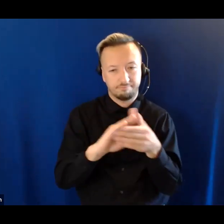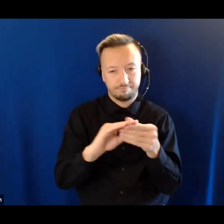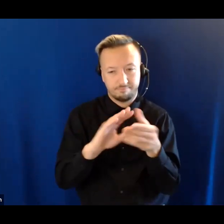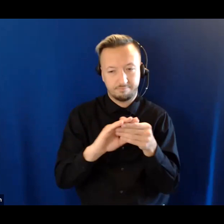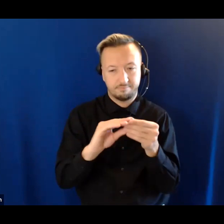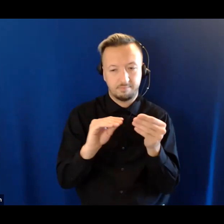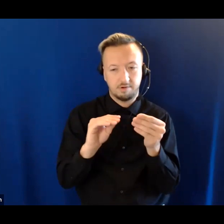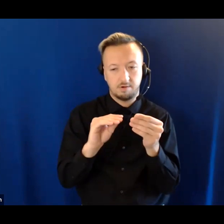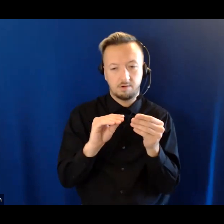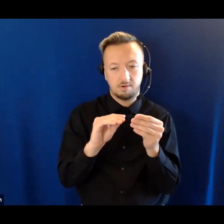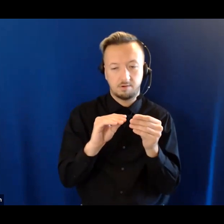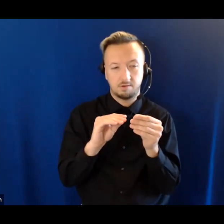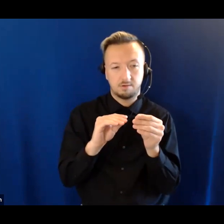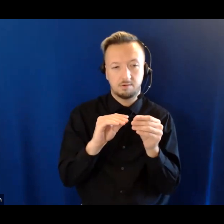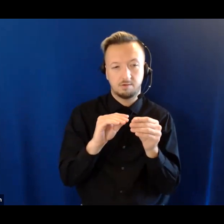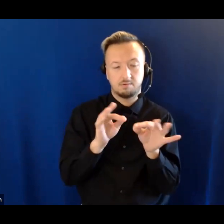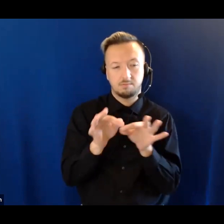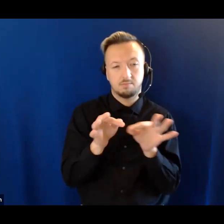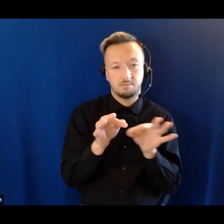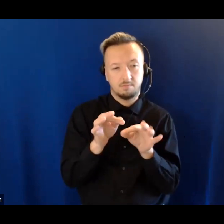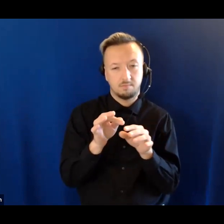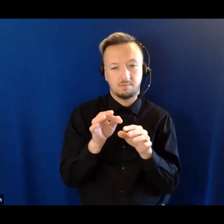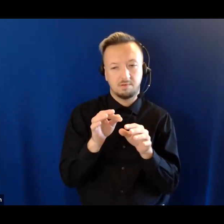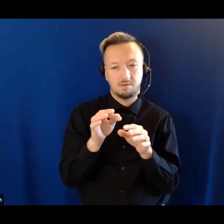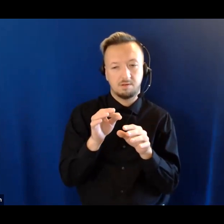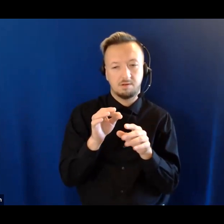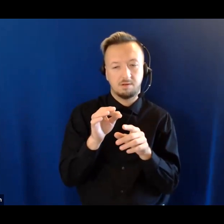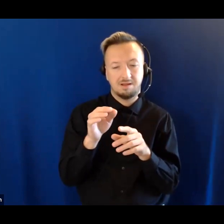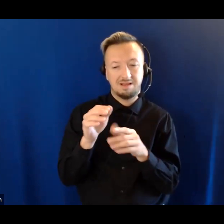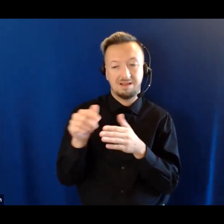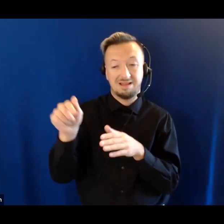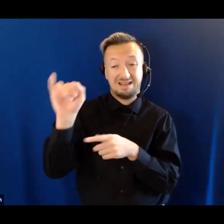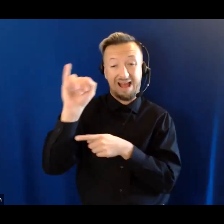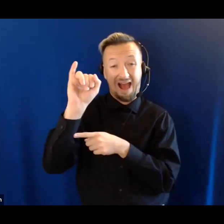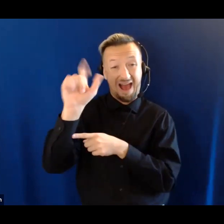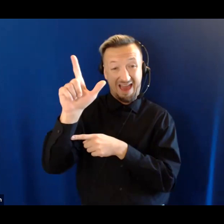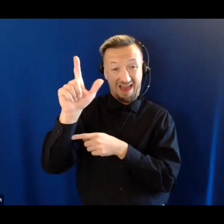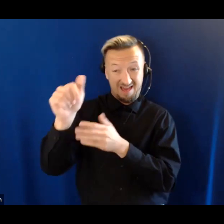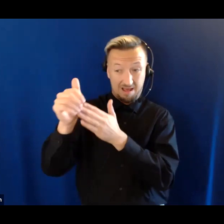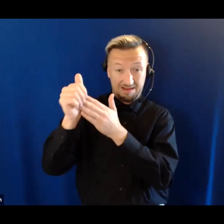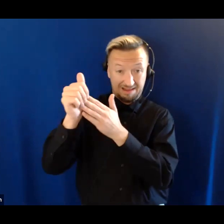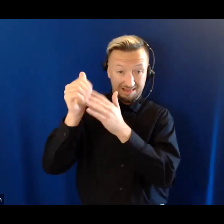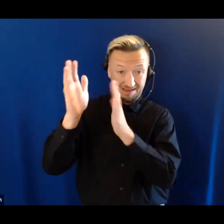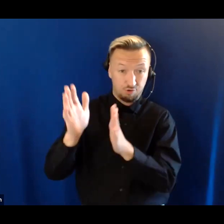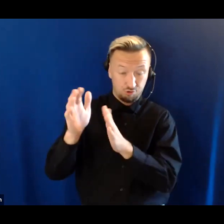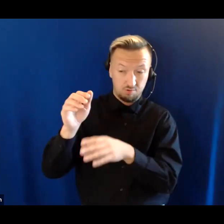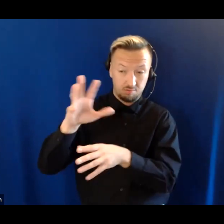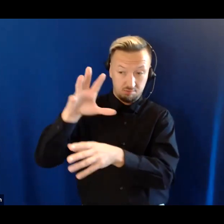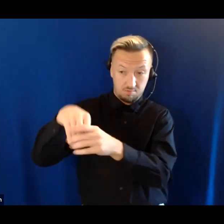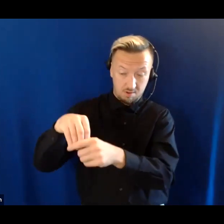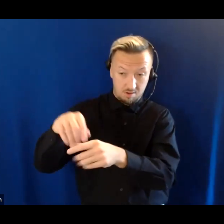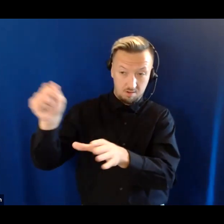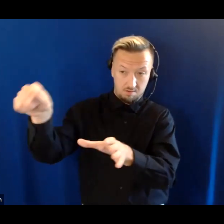my thoughts and empathy with leaders in independent living right now, because this has been